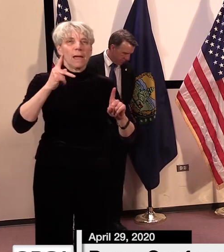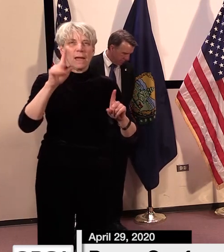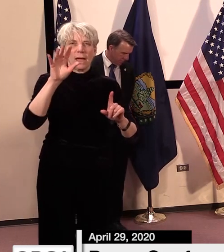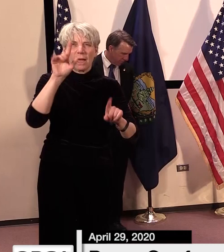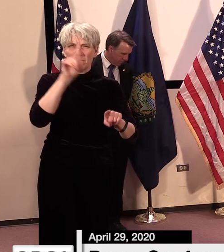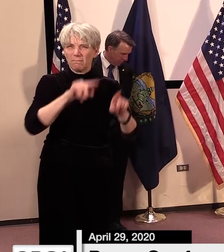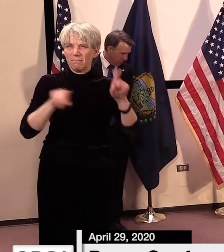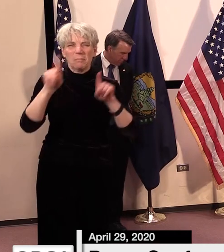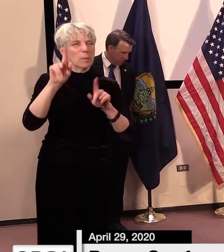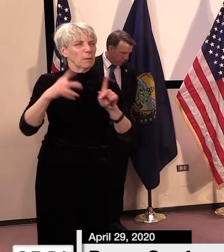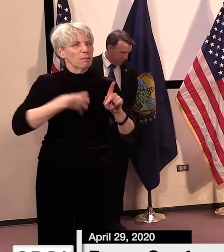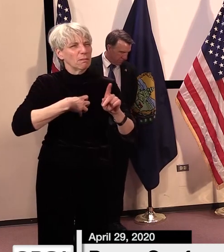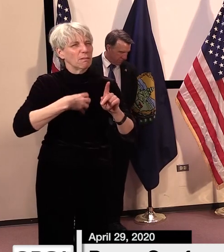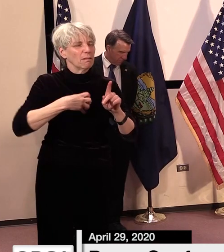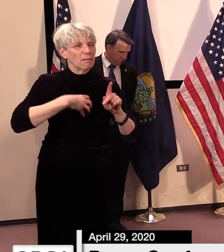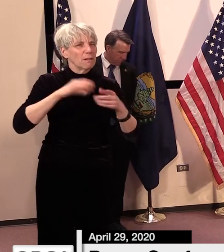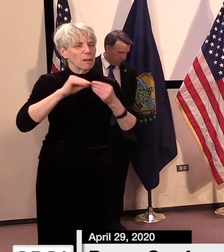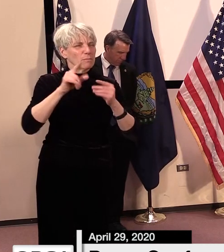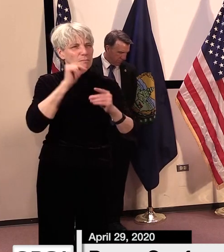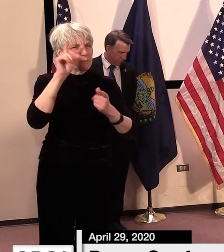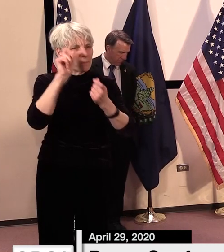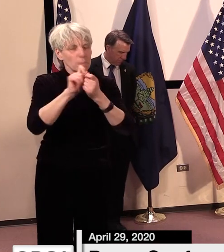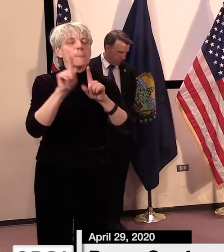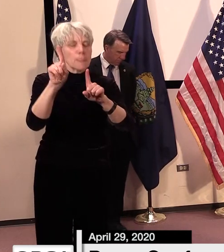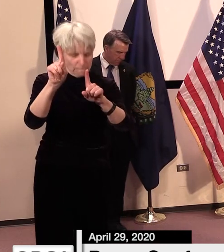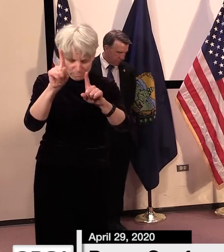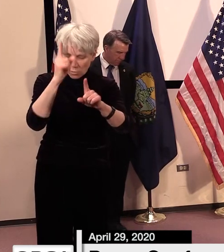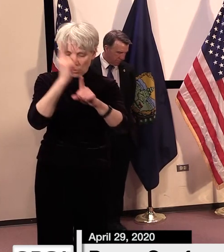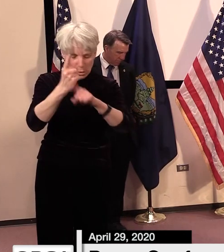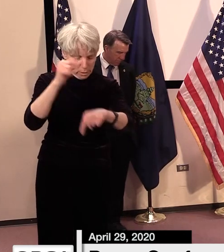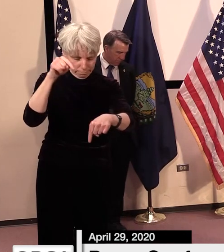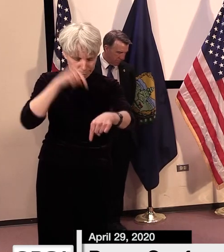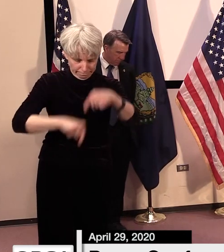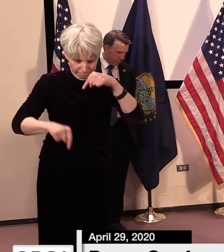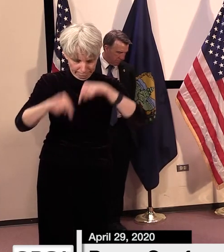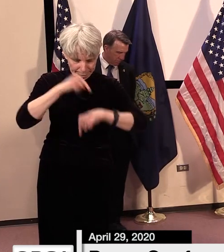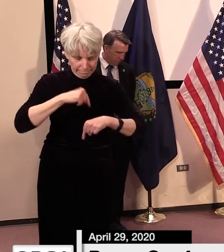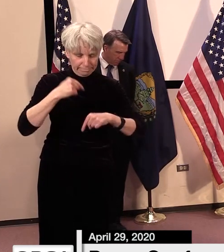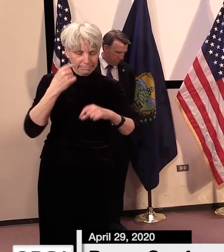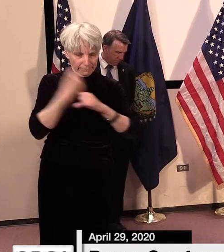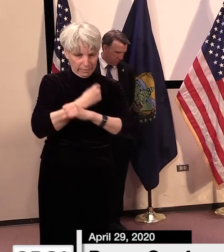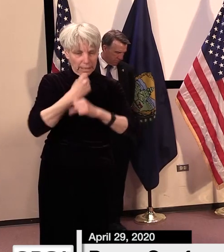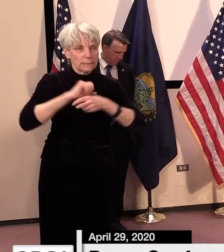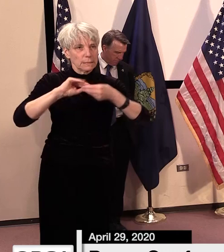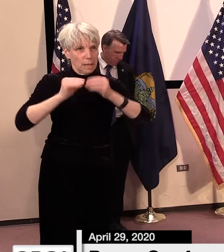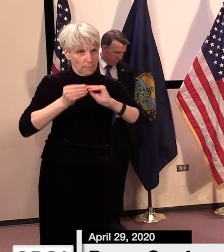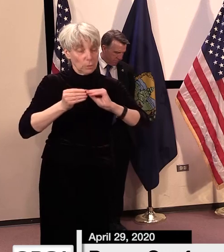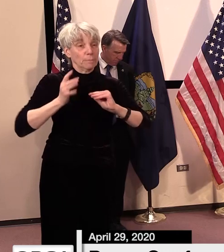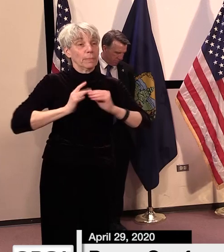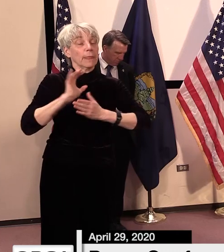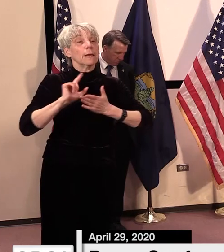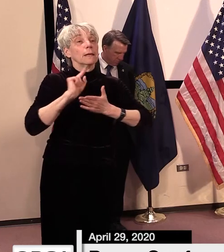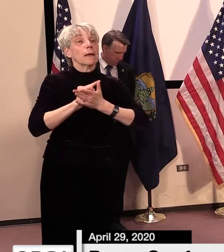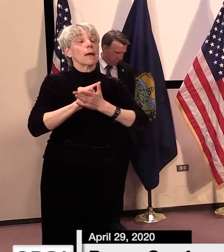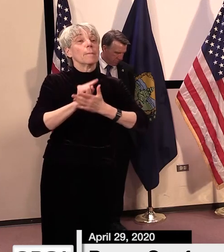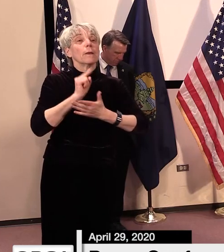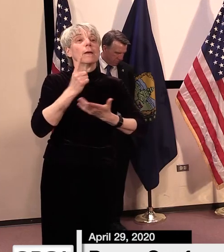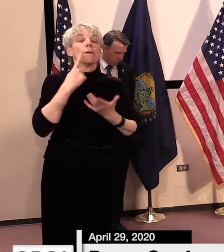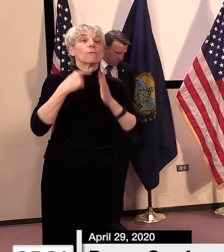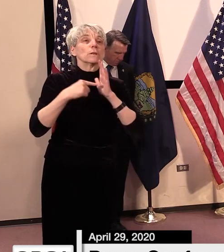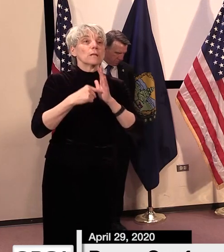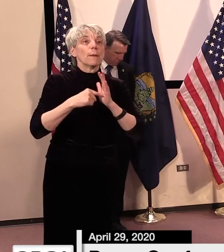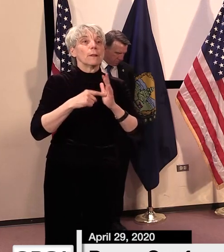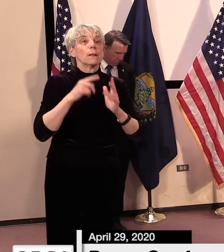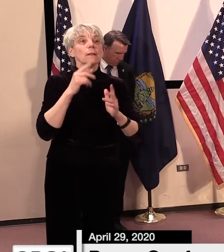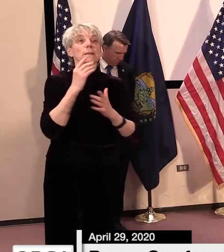map as you have alluded to. There were some prisoners that were reported in Swanton.